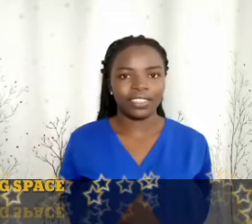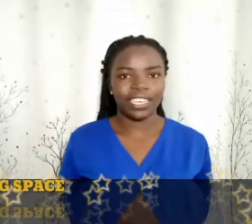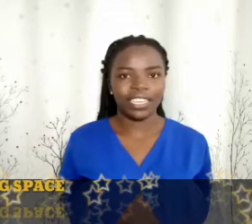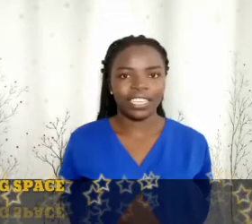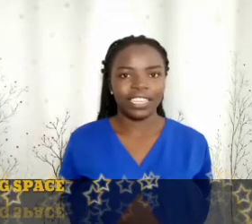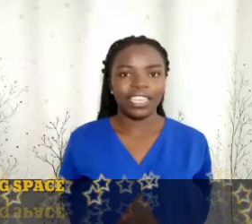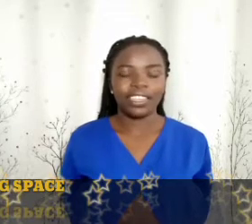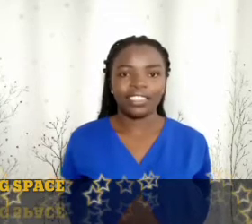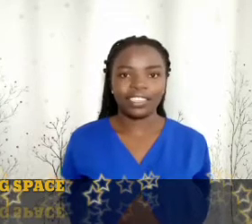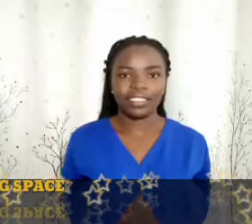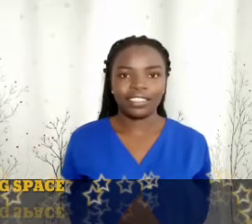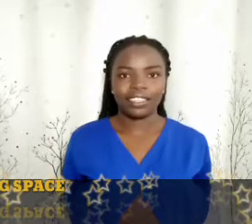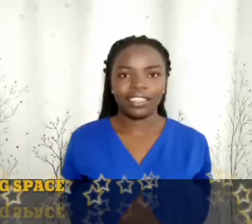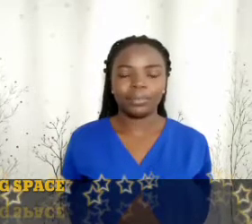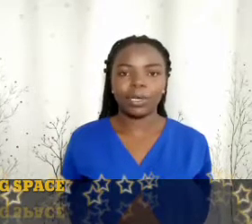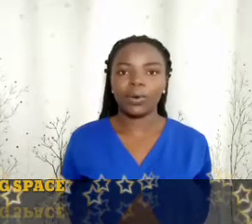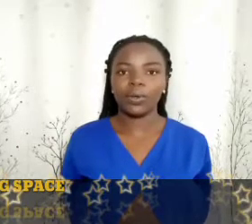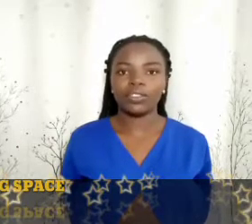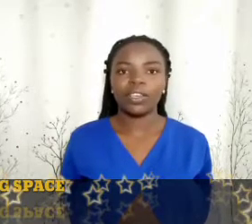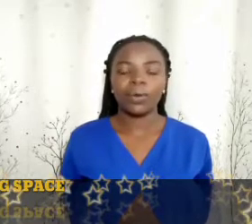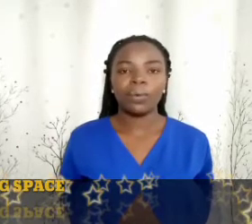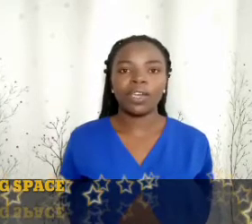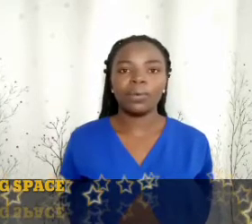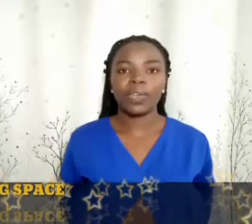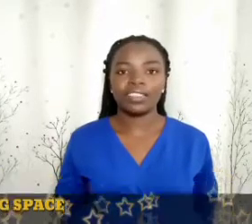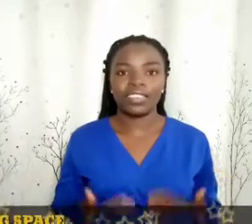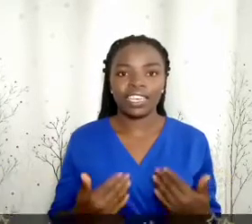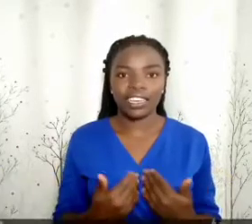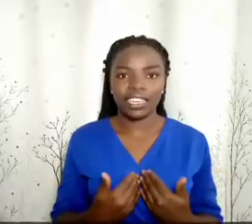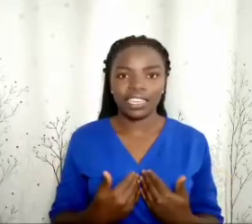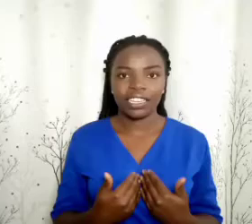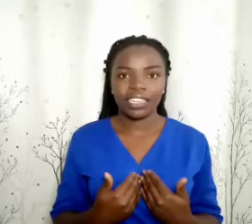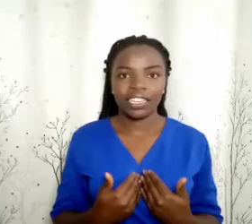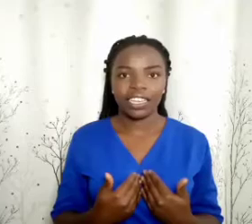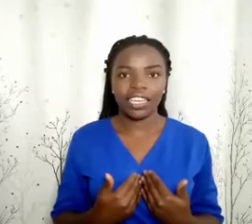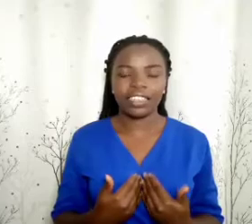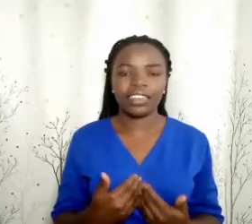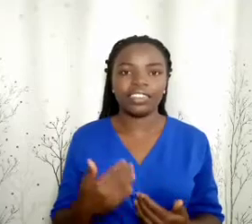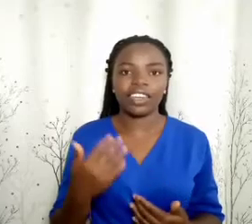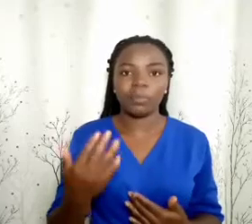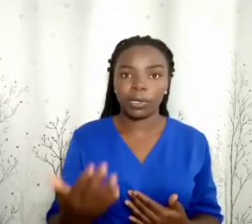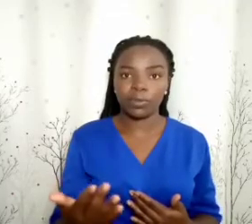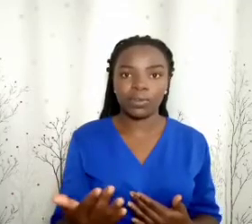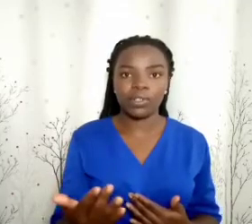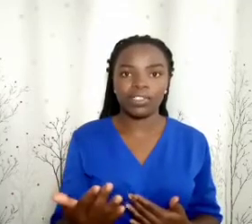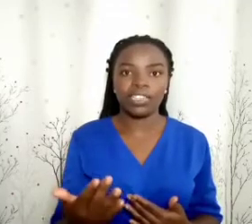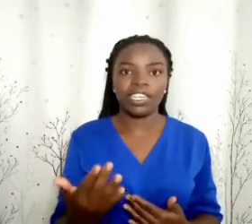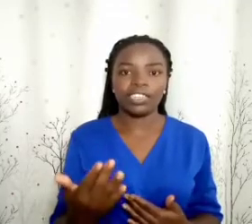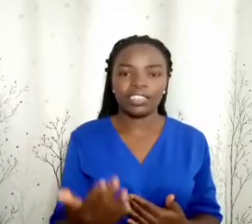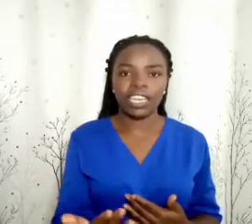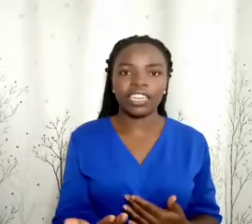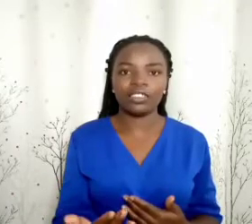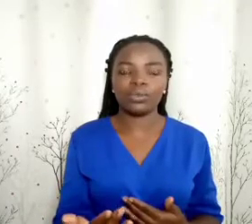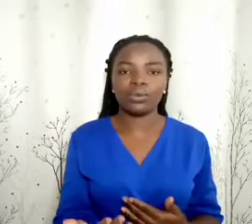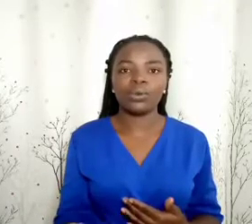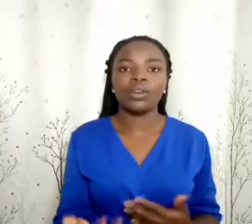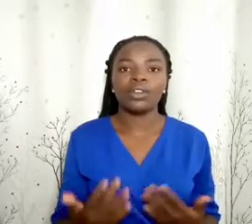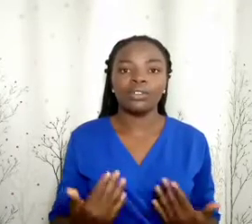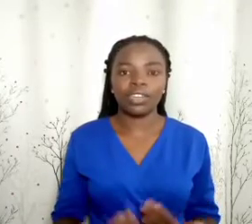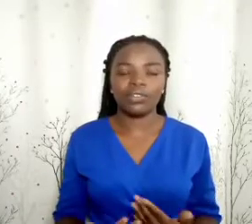saying. This is because when we are signing and there is a deaf person who is trying to read from